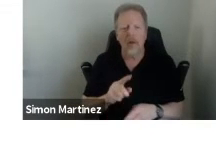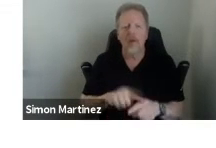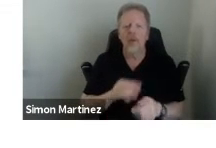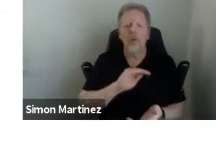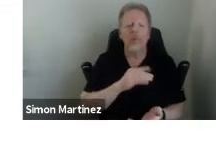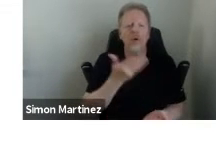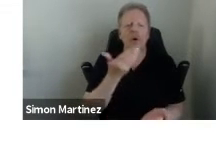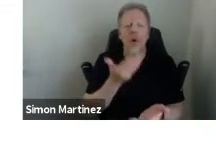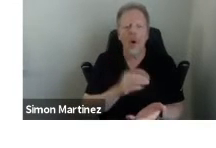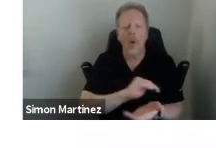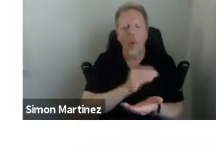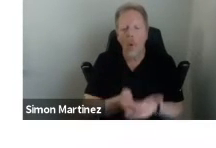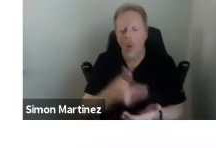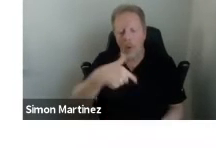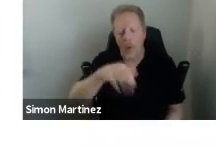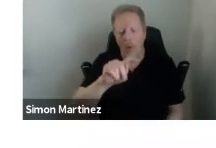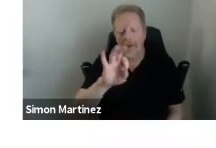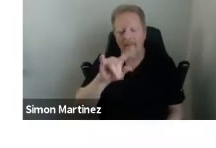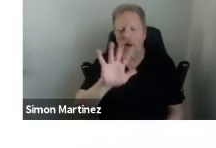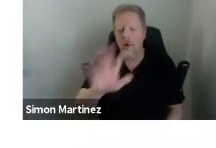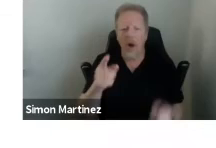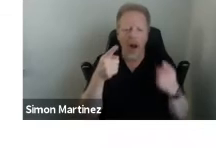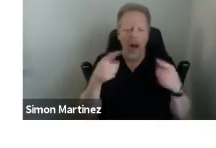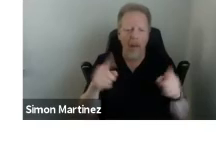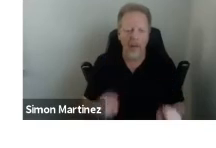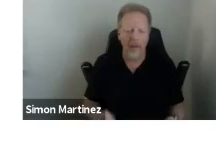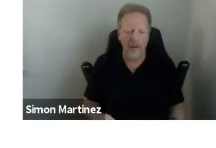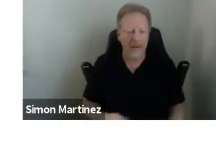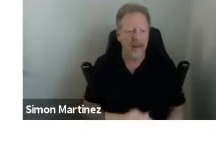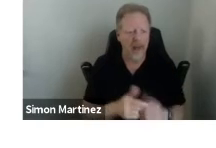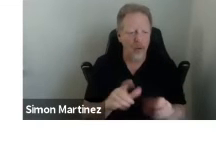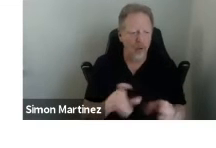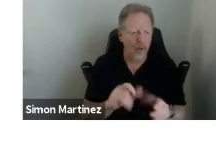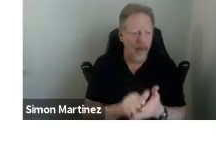quantify your accomplishments and how you did that.